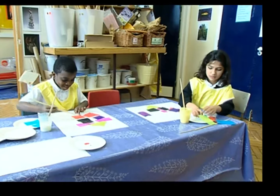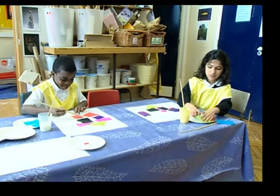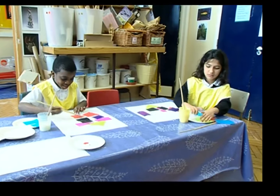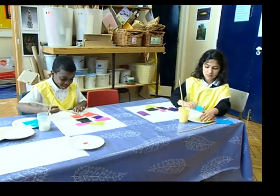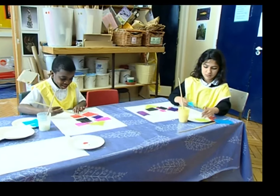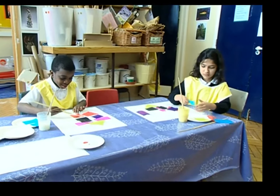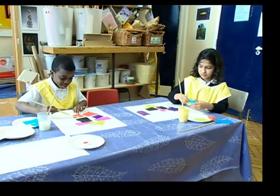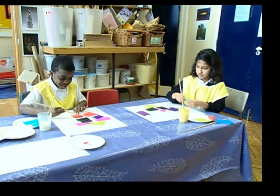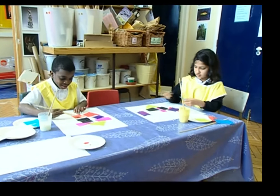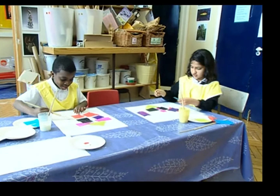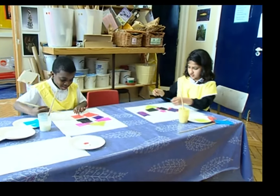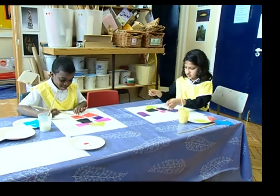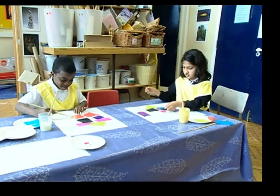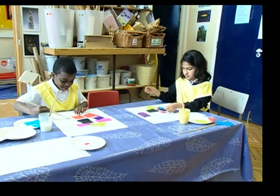Trucia and Alvin have nearly finished too.